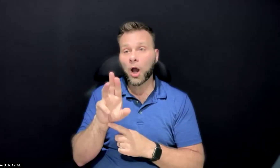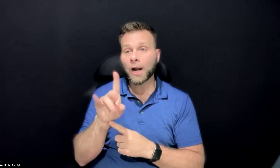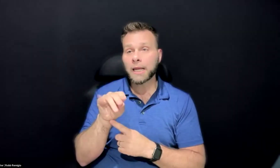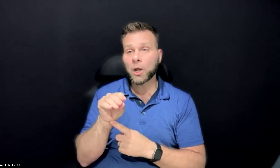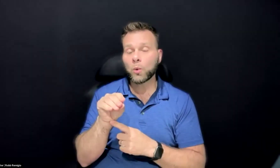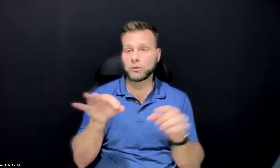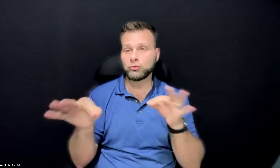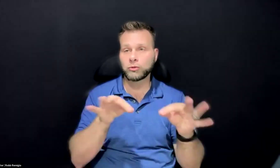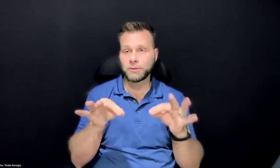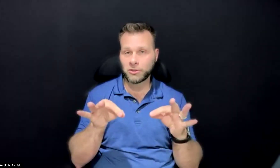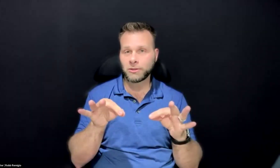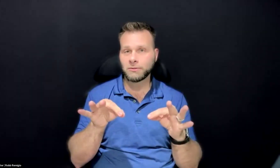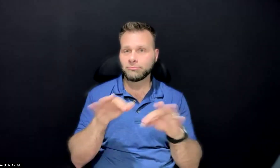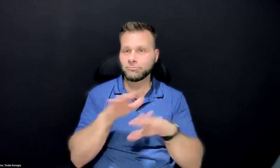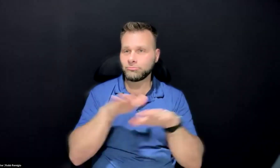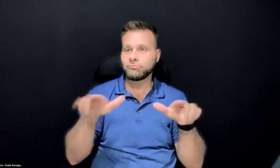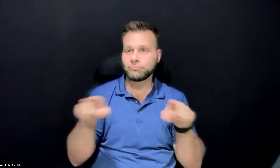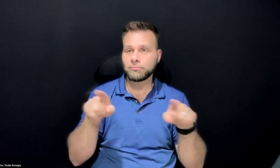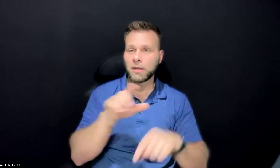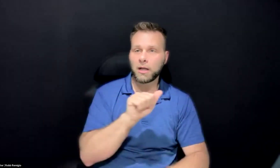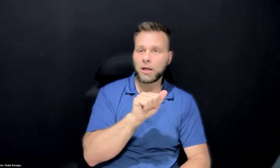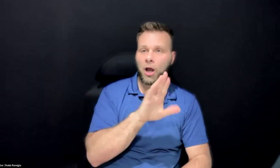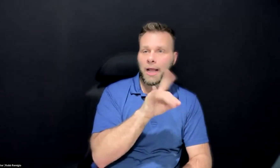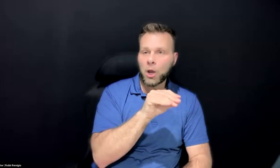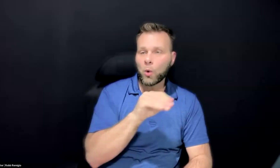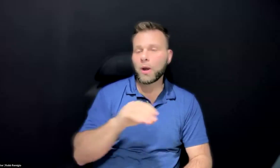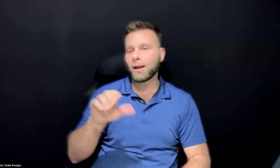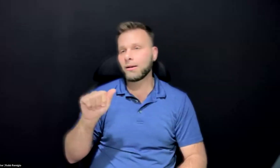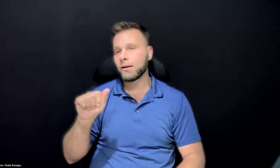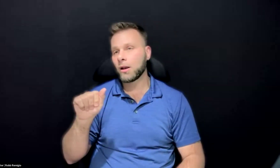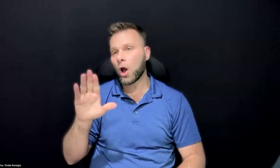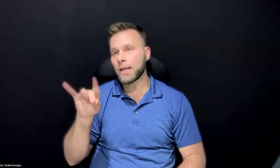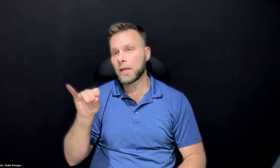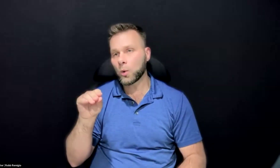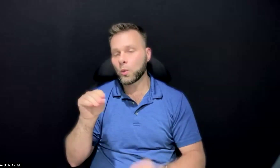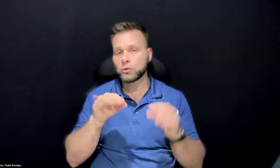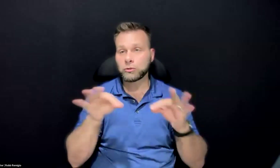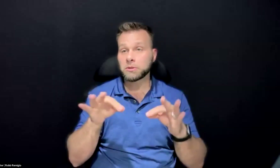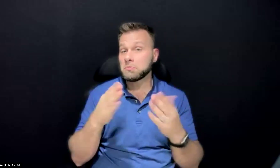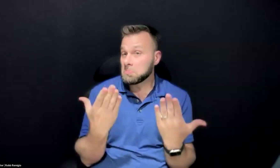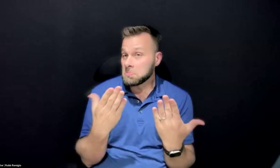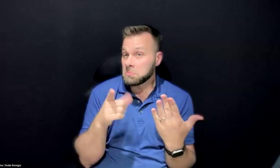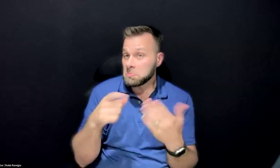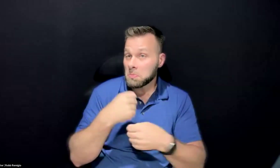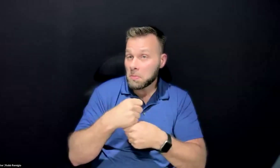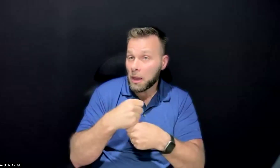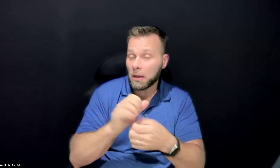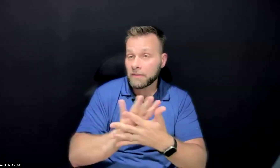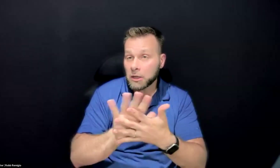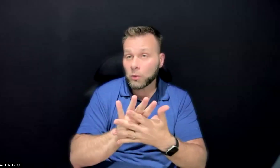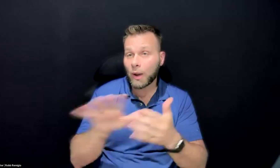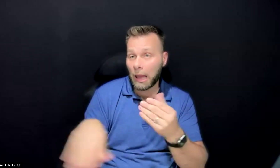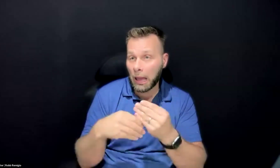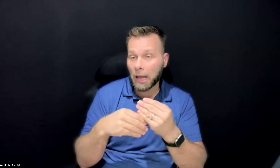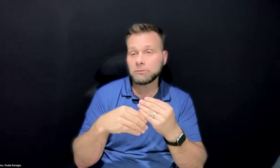that's, let's say you did find a video that has audio description, or you spend the time creating a video and you added an audio description